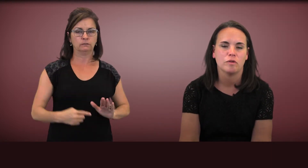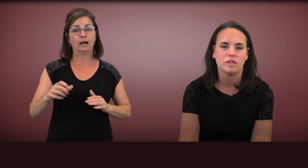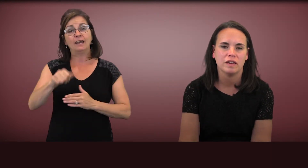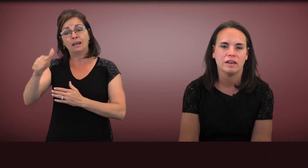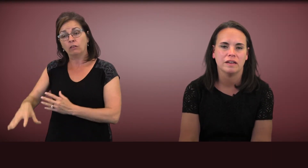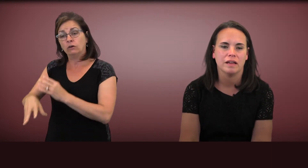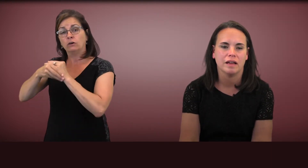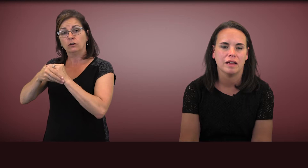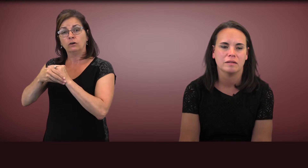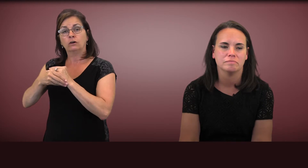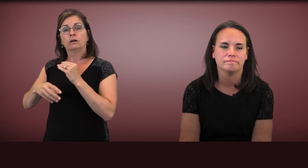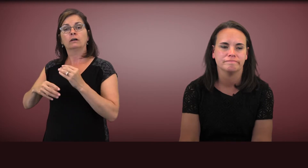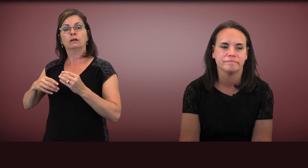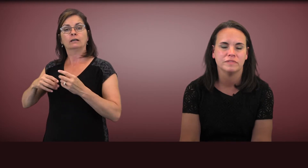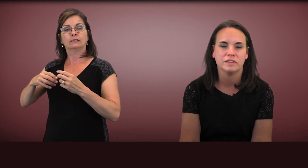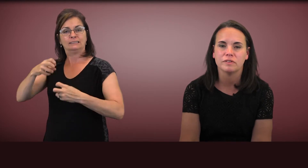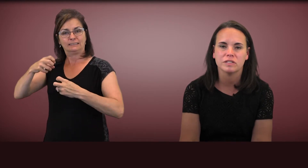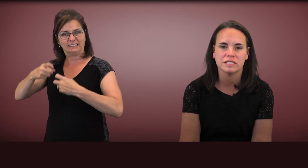symptom,